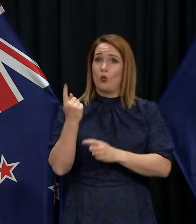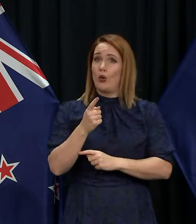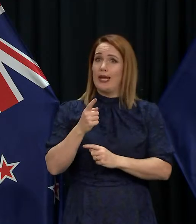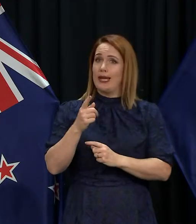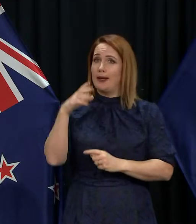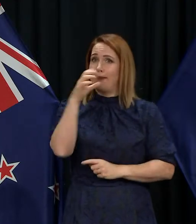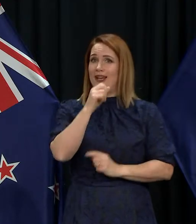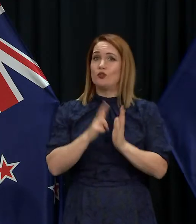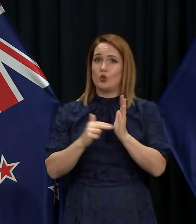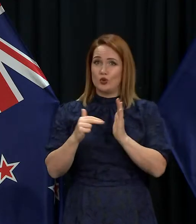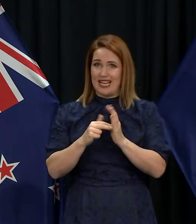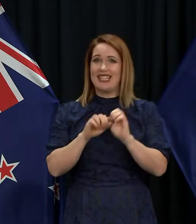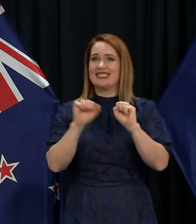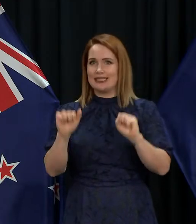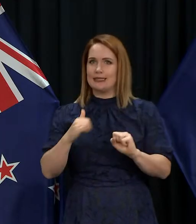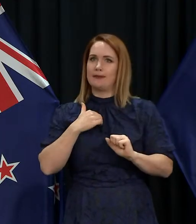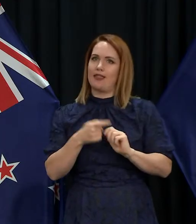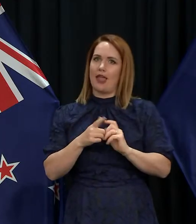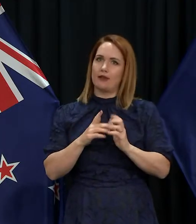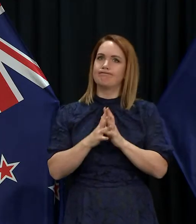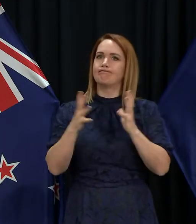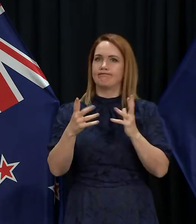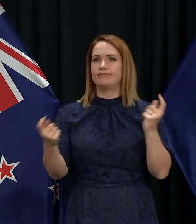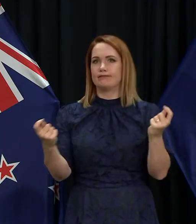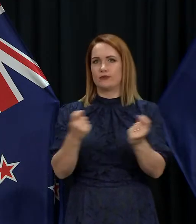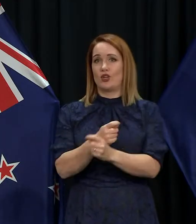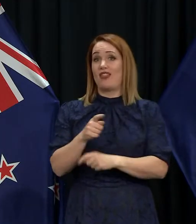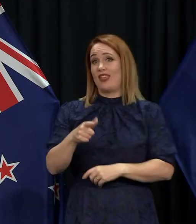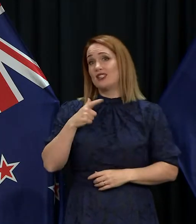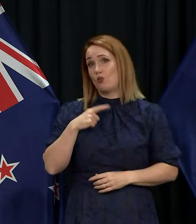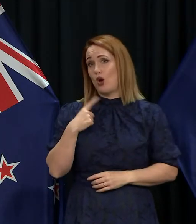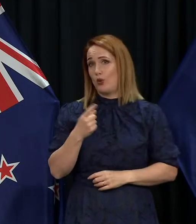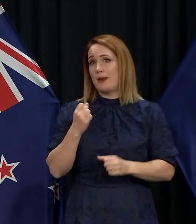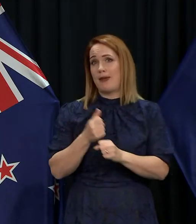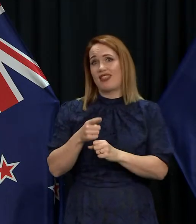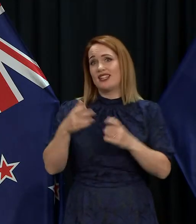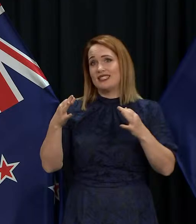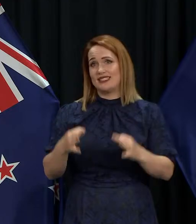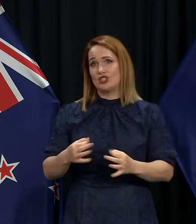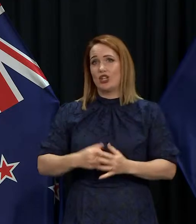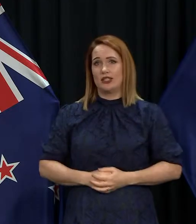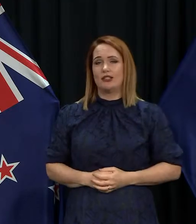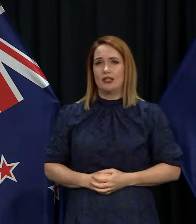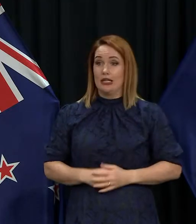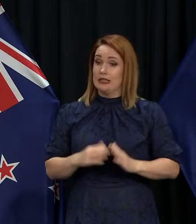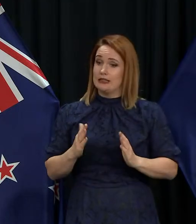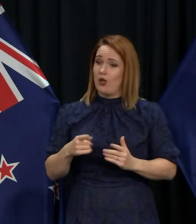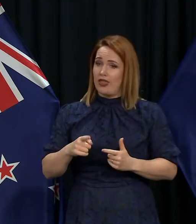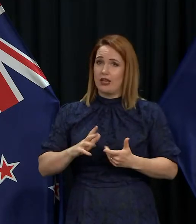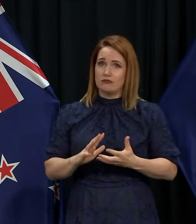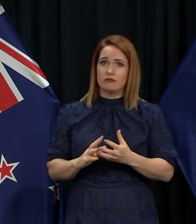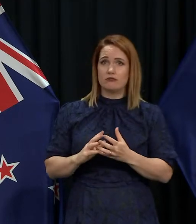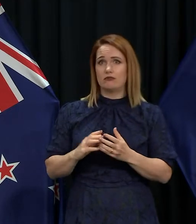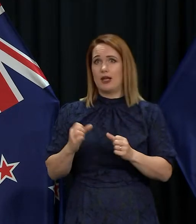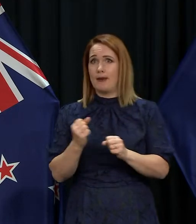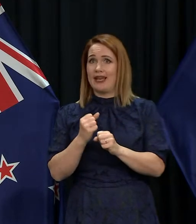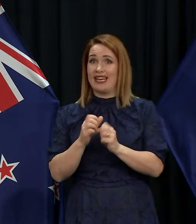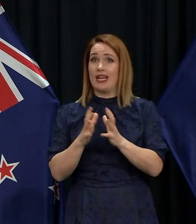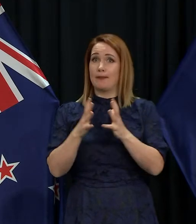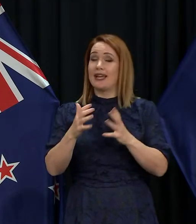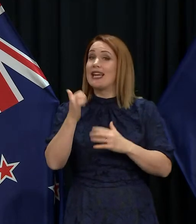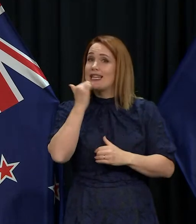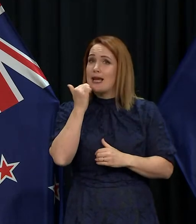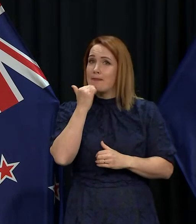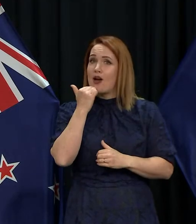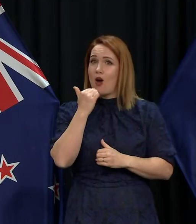system required generally. And so that was the basis on which we made it. Investors are still making up a reasonable proportion of